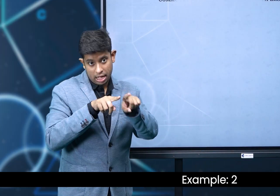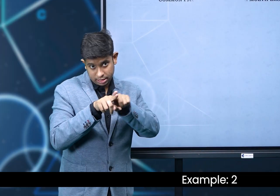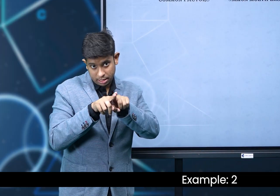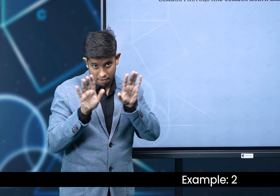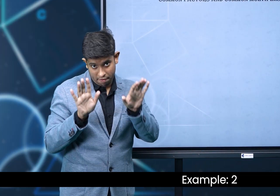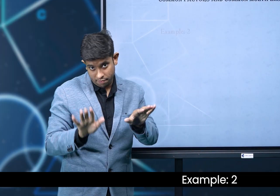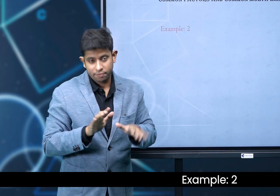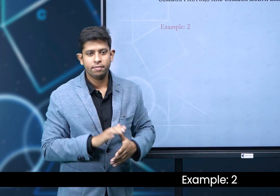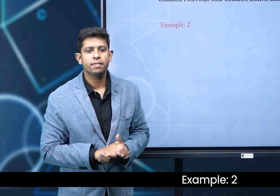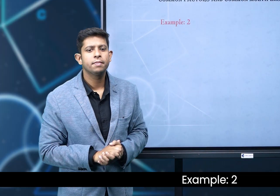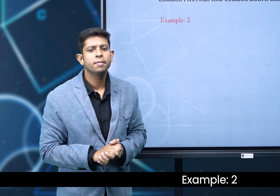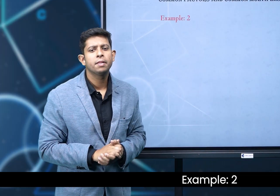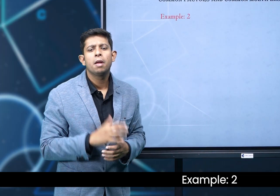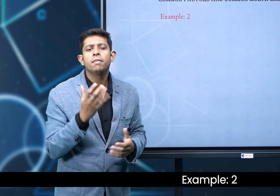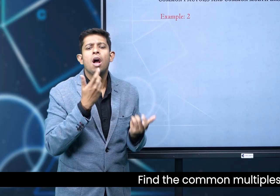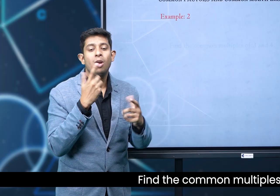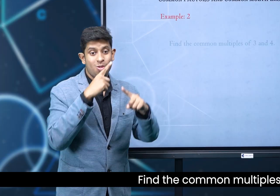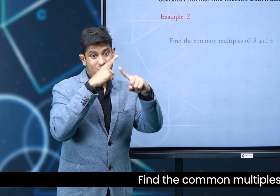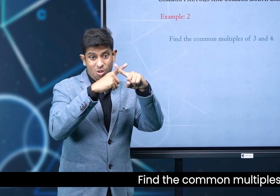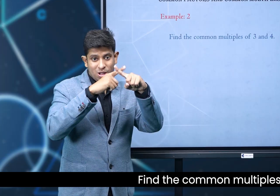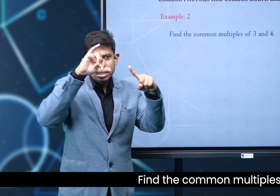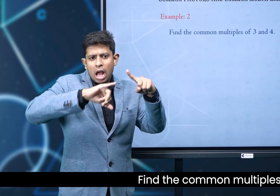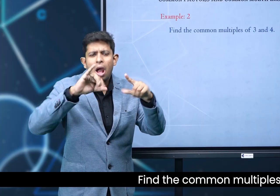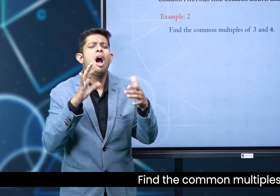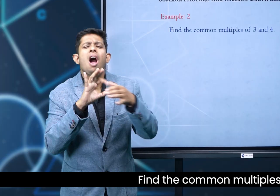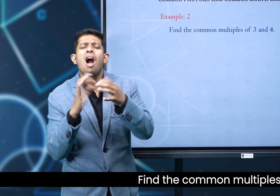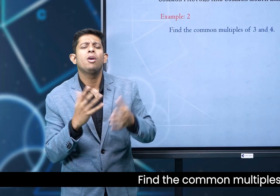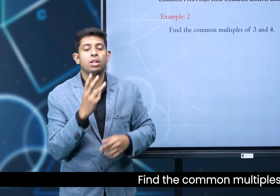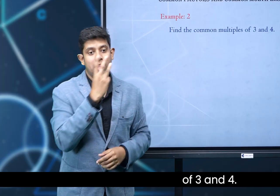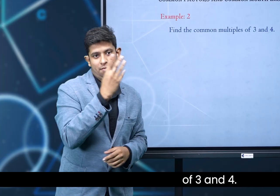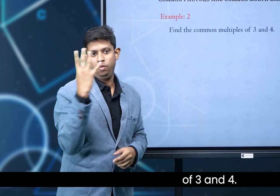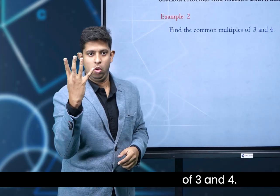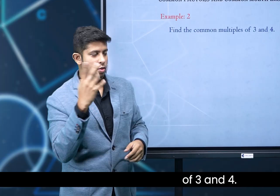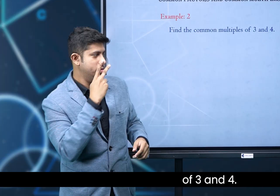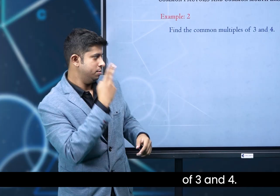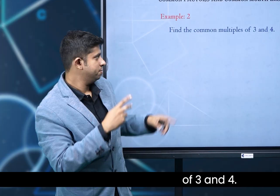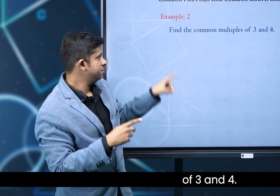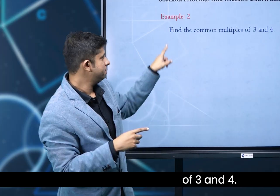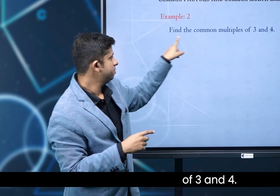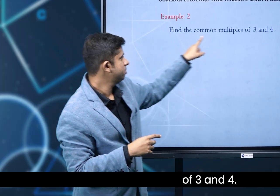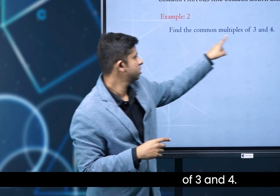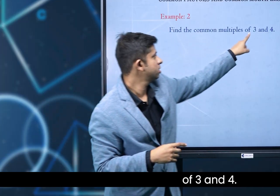Example 2. Find the common multiples of 3 and 4.